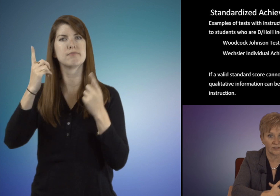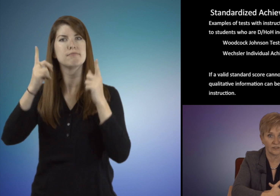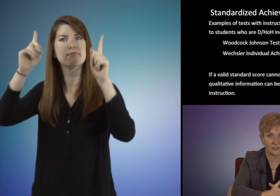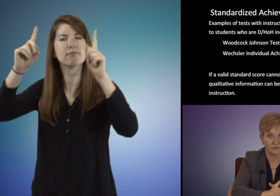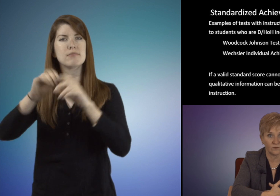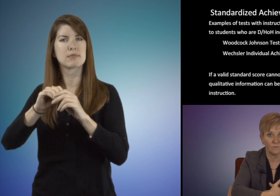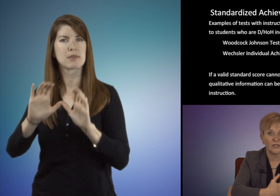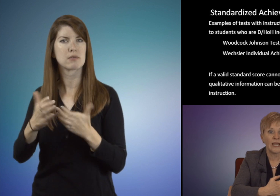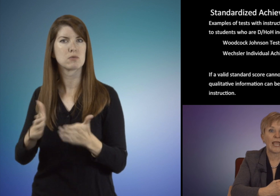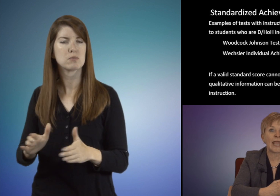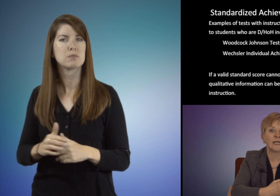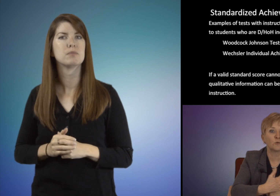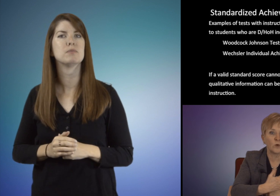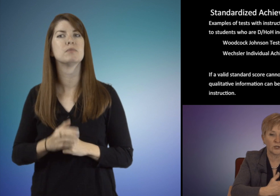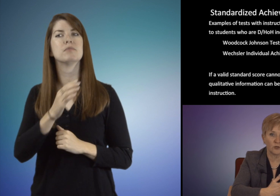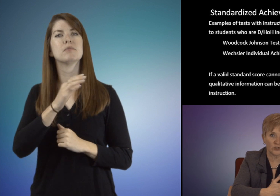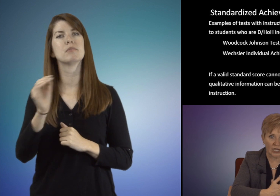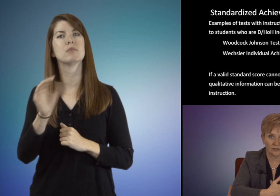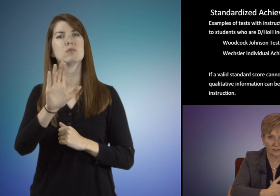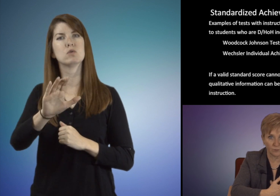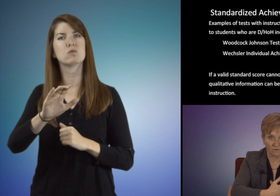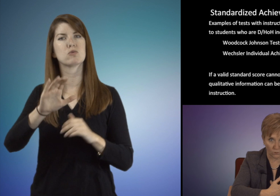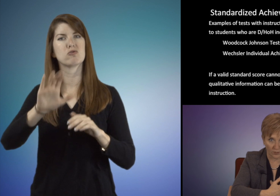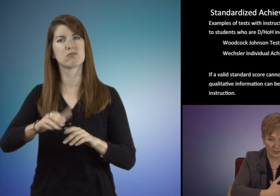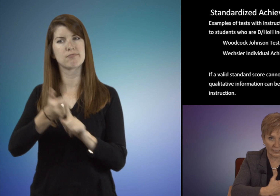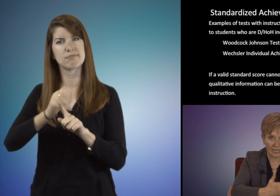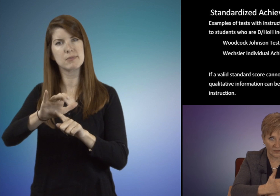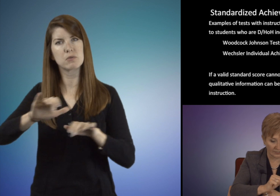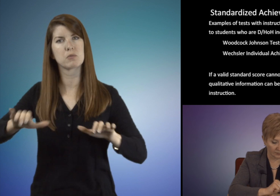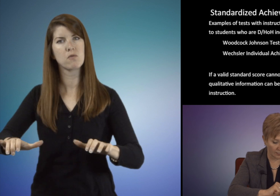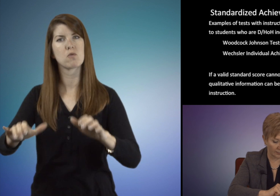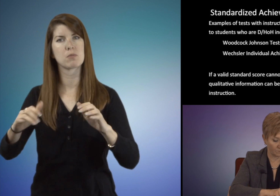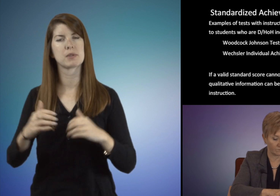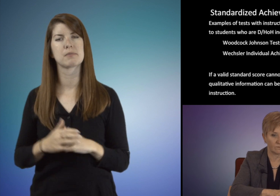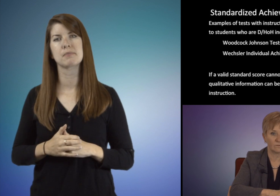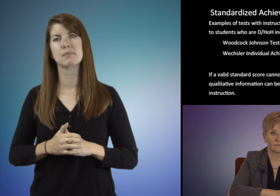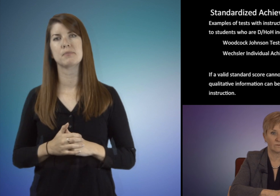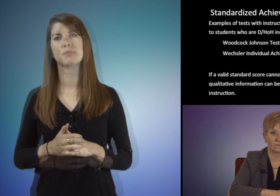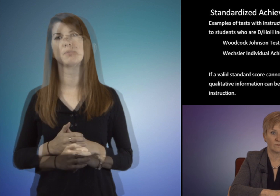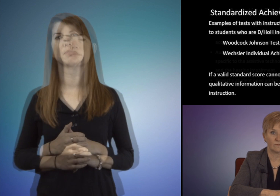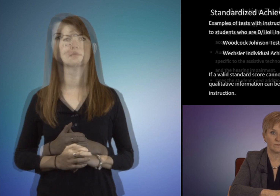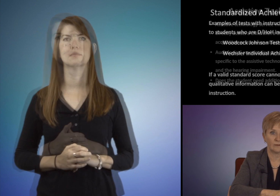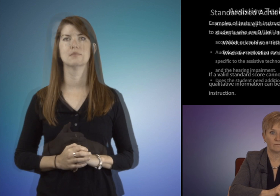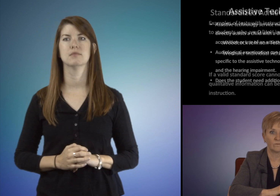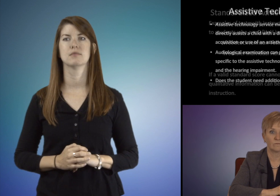to be successful and where your child is performing at that time.